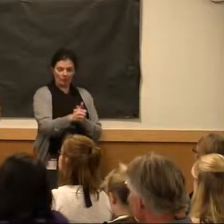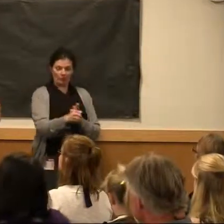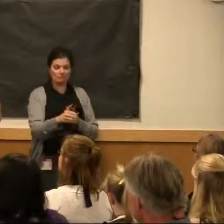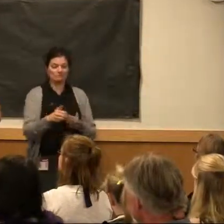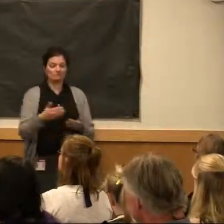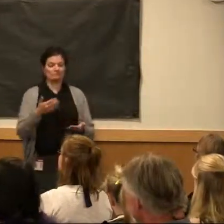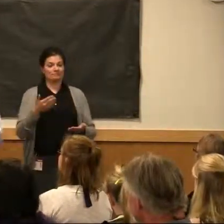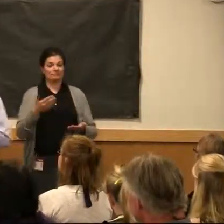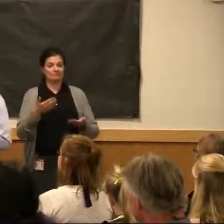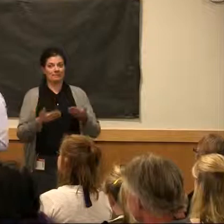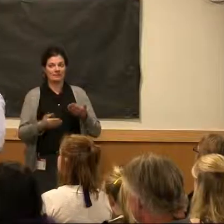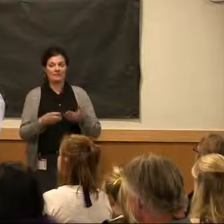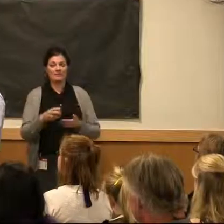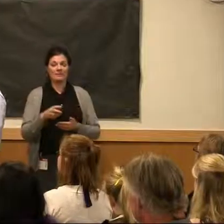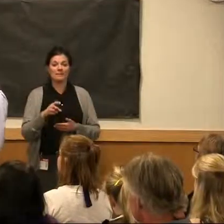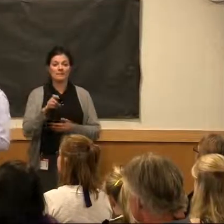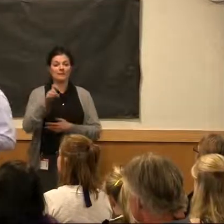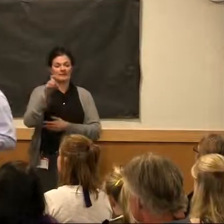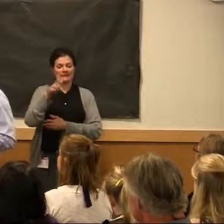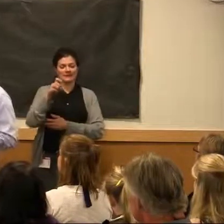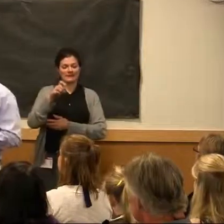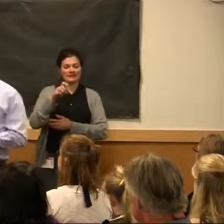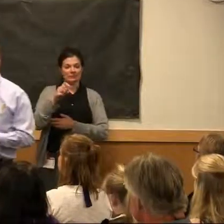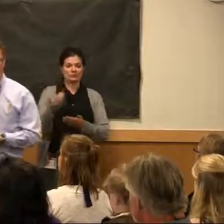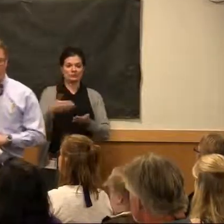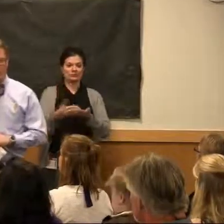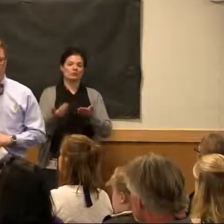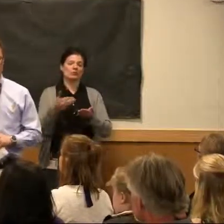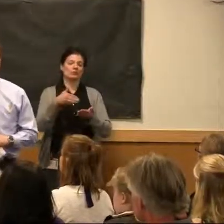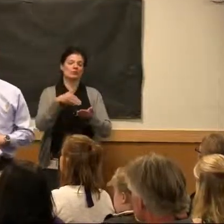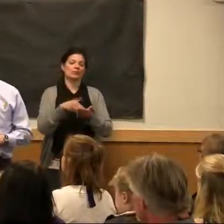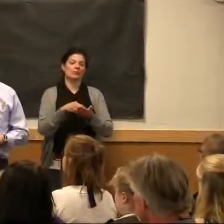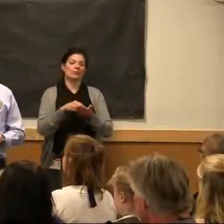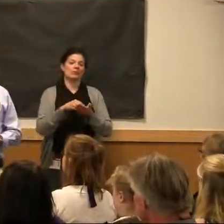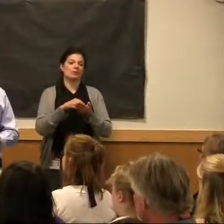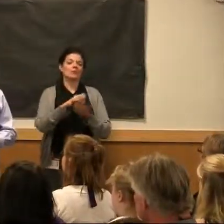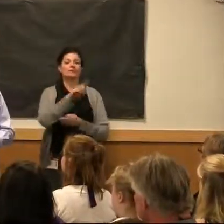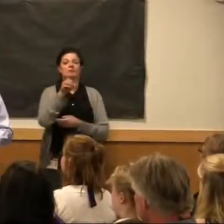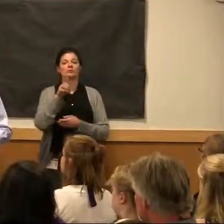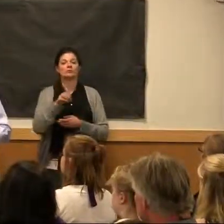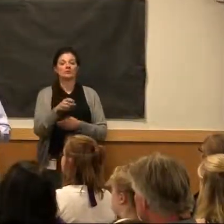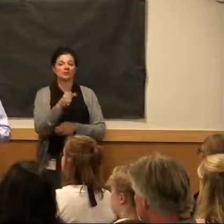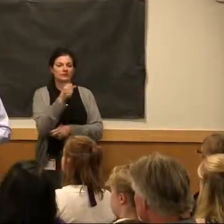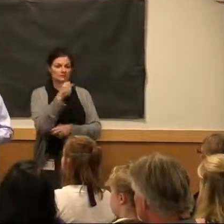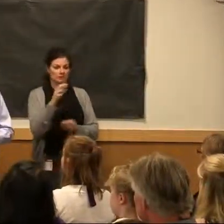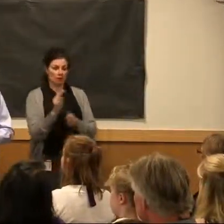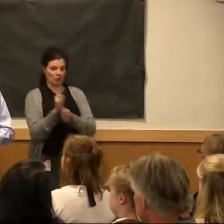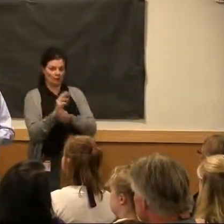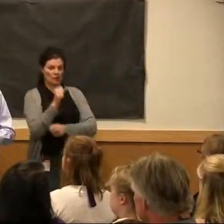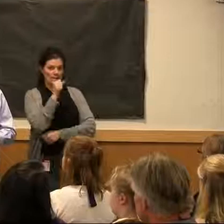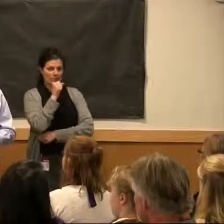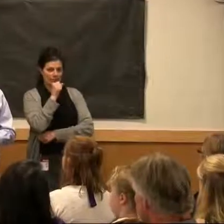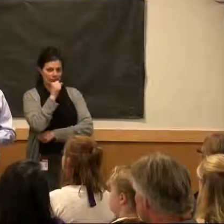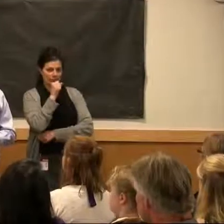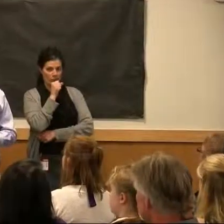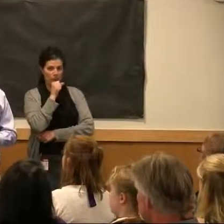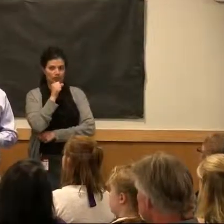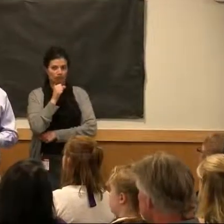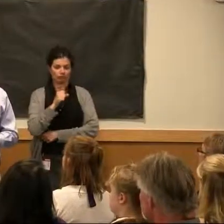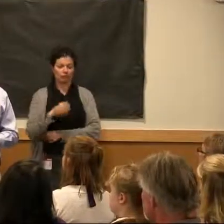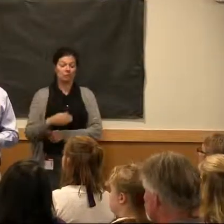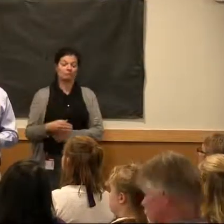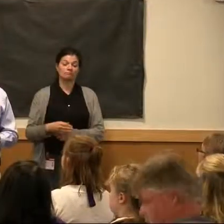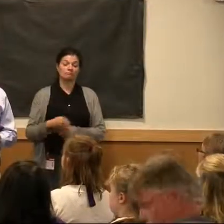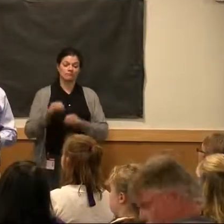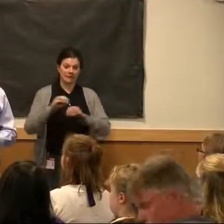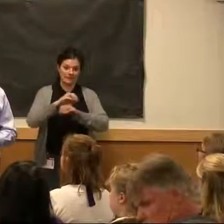need to repeat the questions into the microphone so that they are clear on our